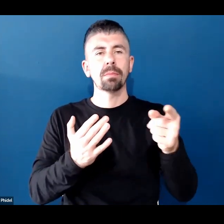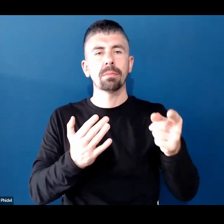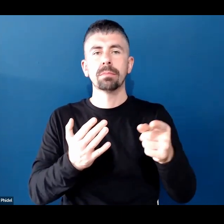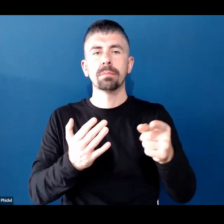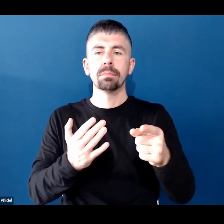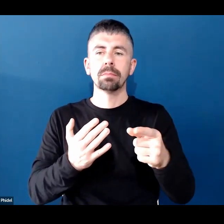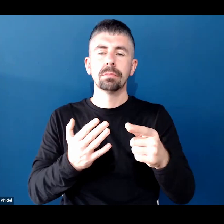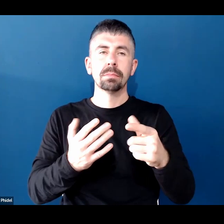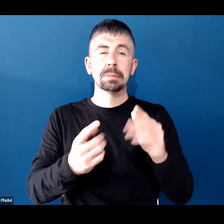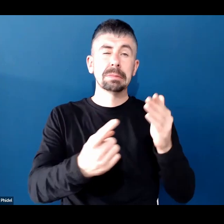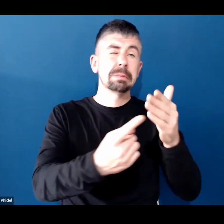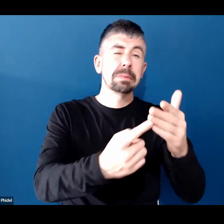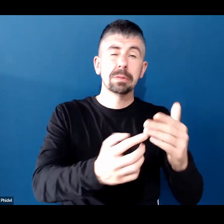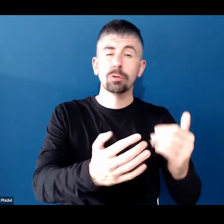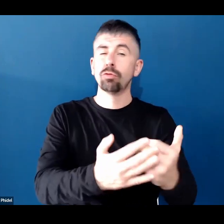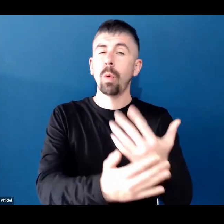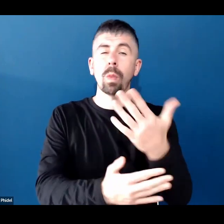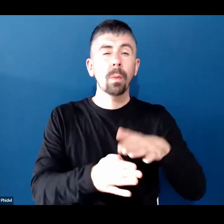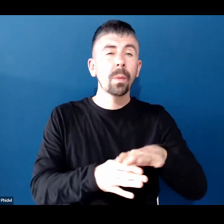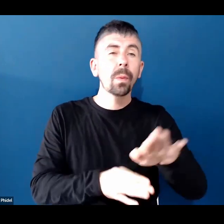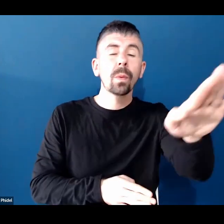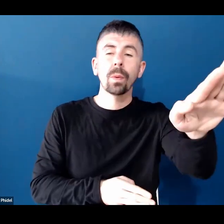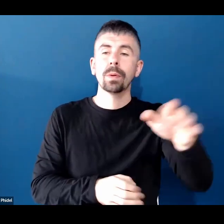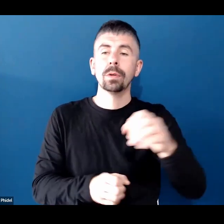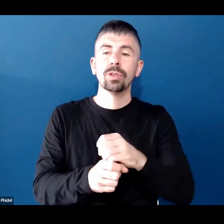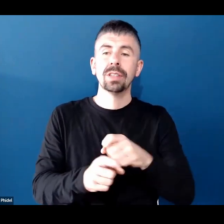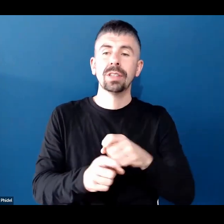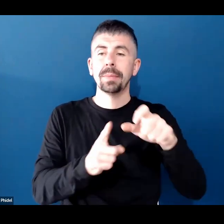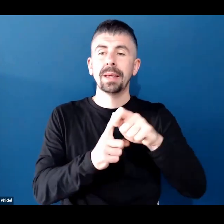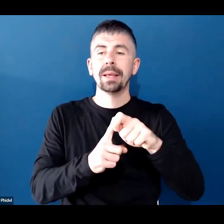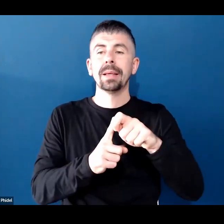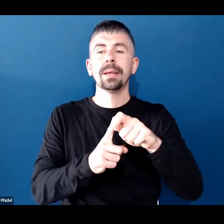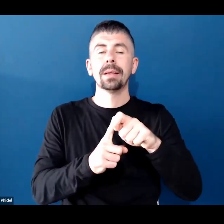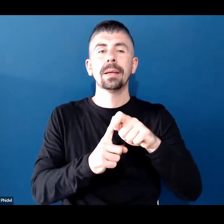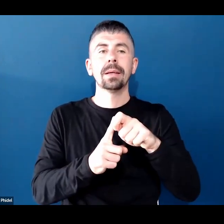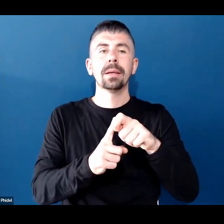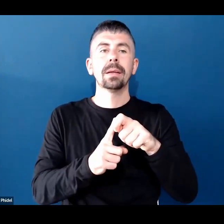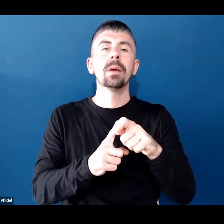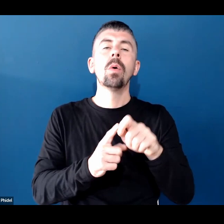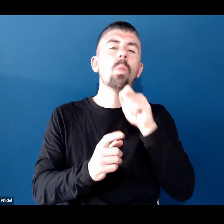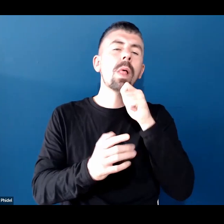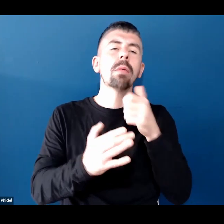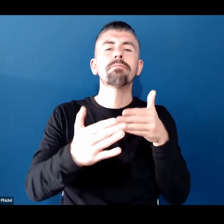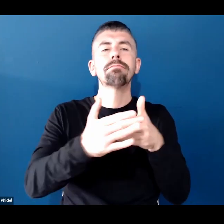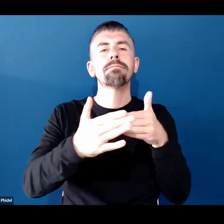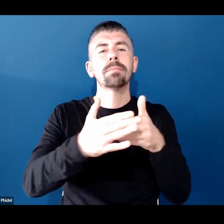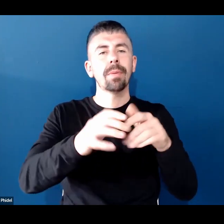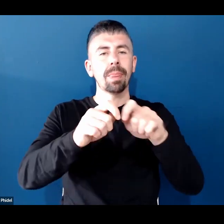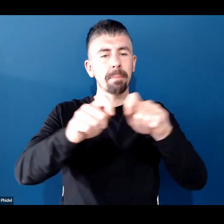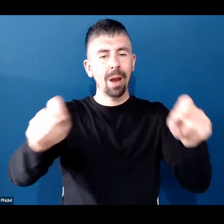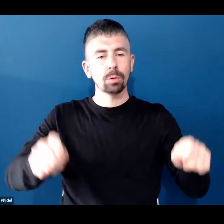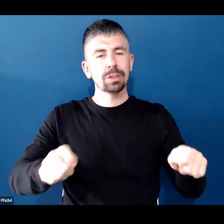never ends, always end up hitting some kind of ecological boundaries. And that's the debate you've been mentioning